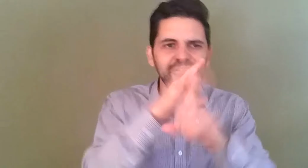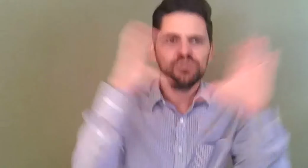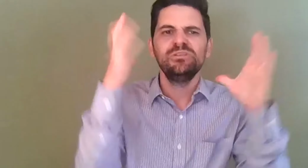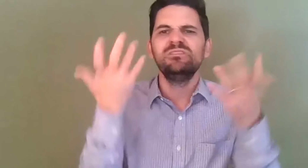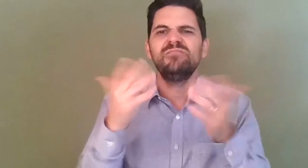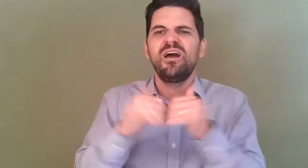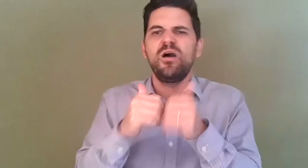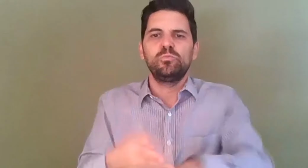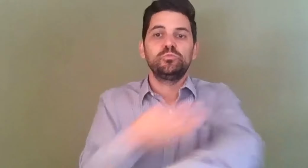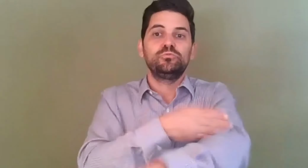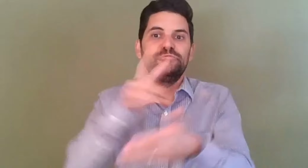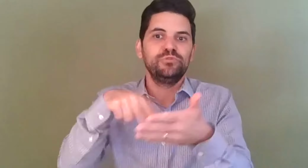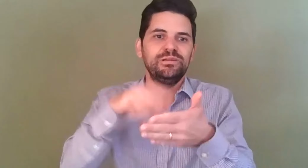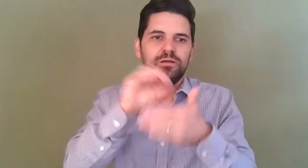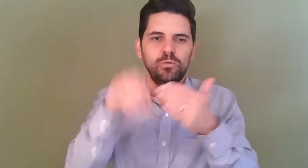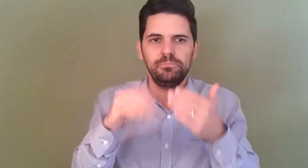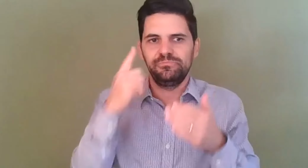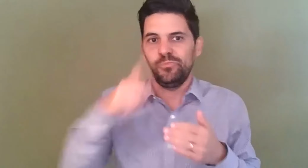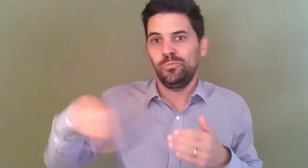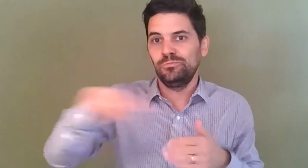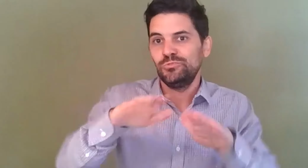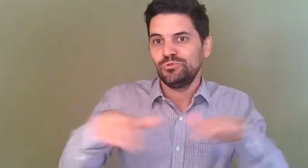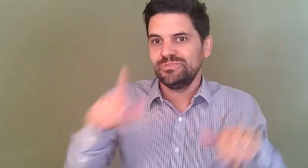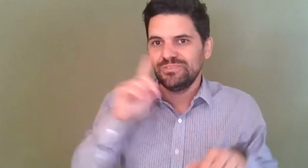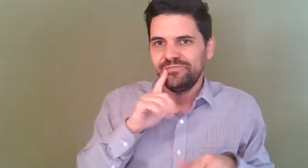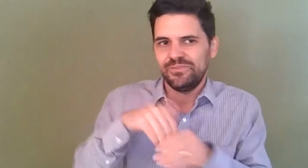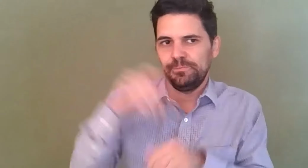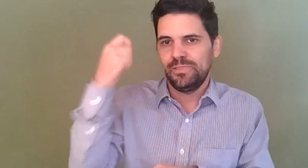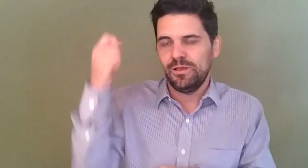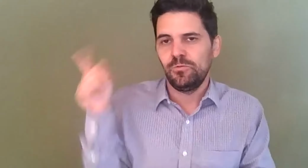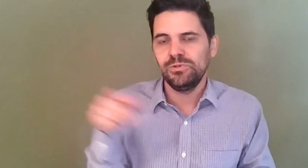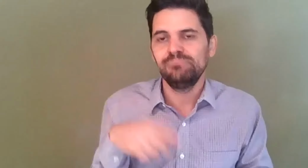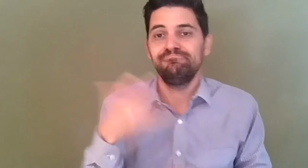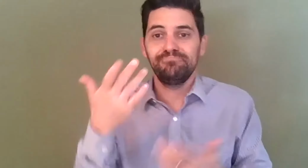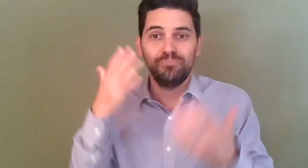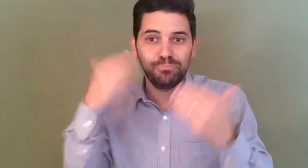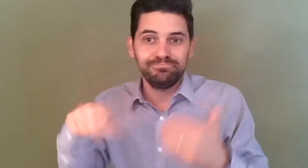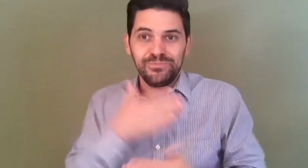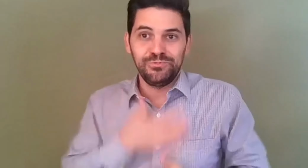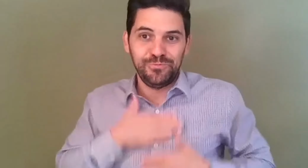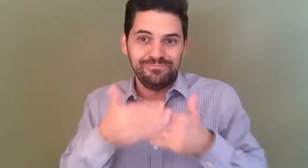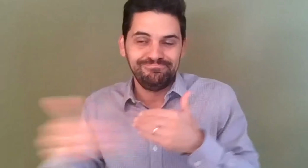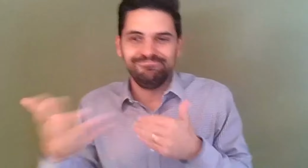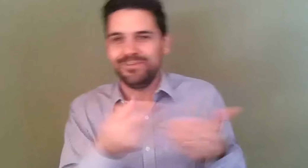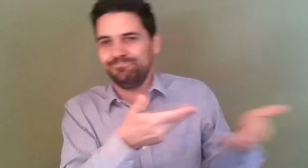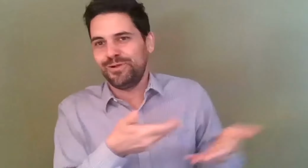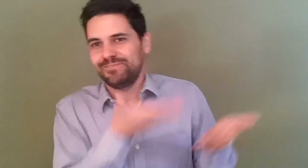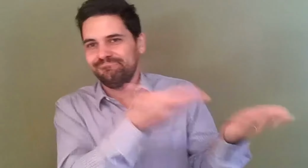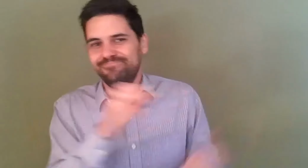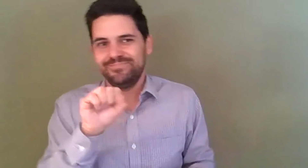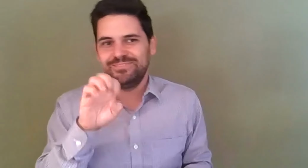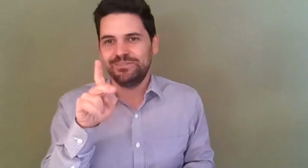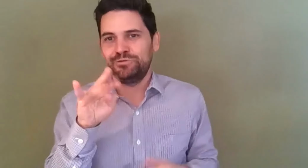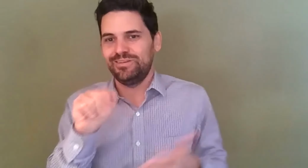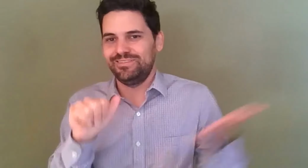vision, the Deaf Association in their country, and how the vision for improving